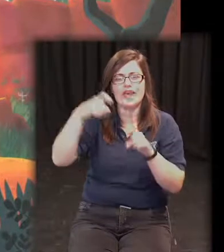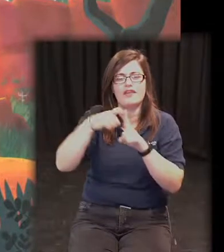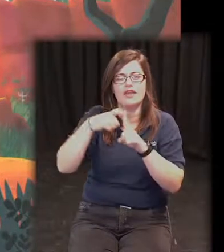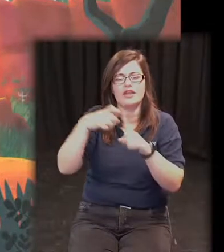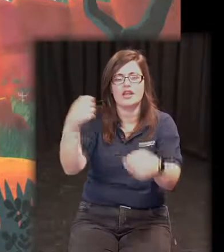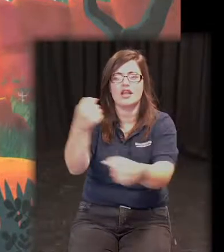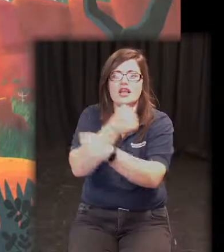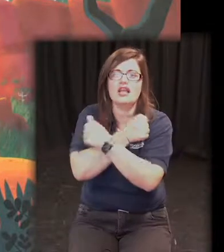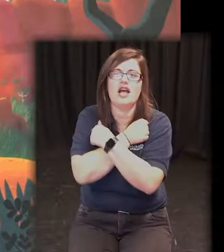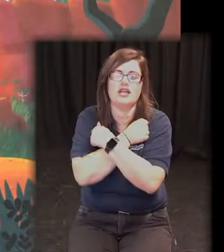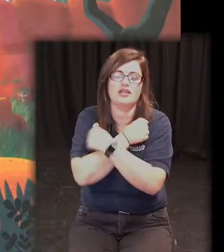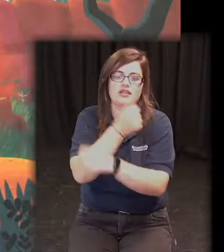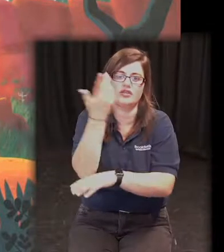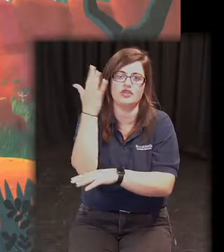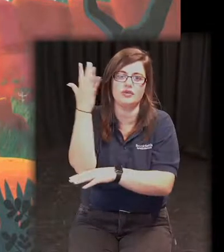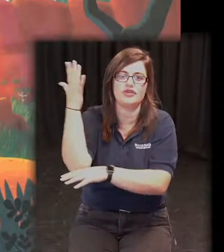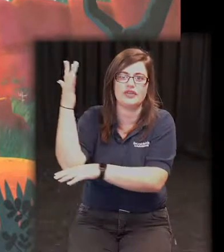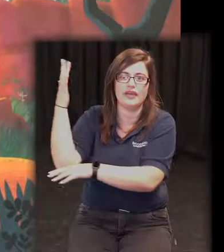Kevin clung to a tree.